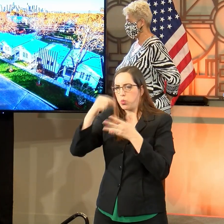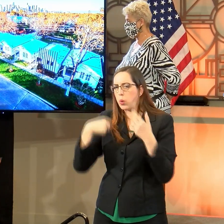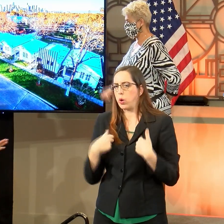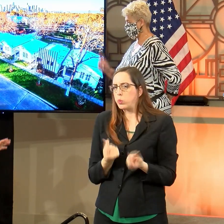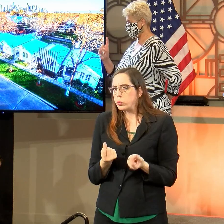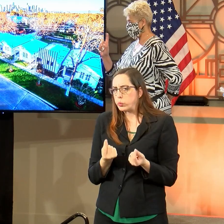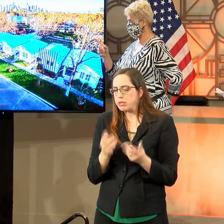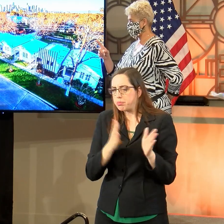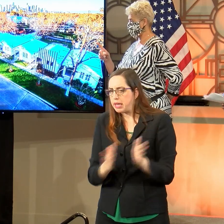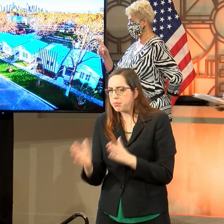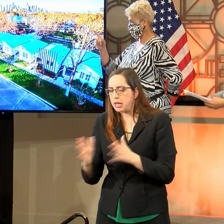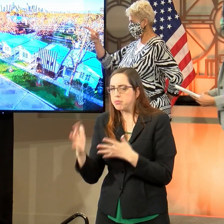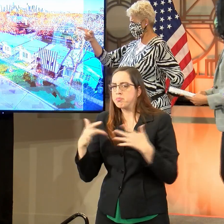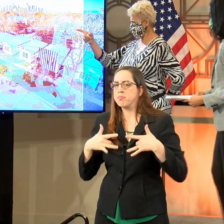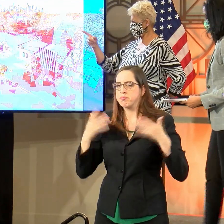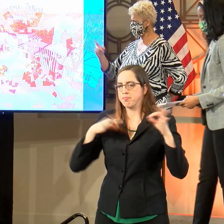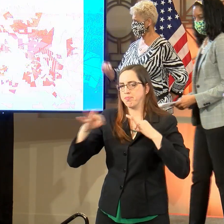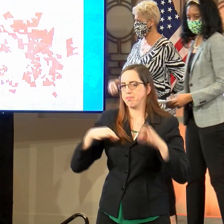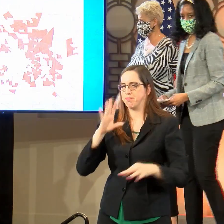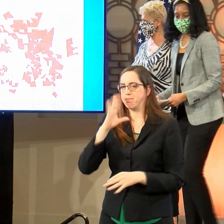that.